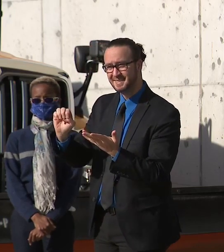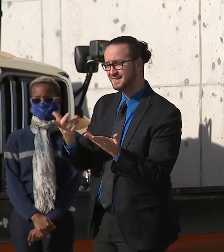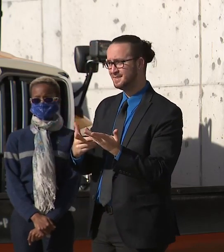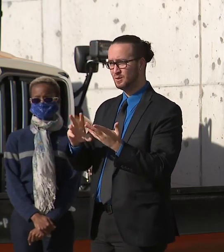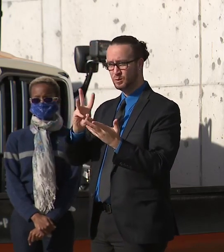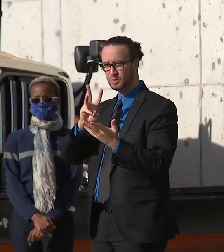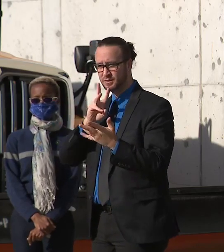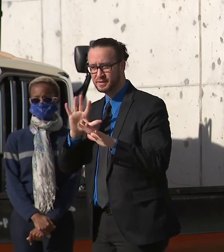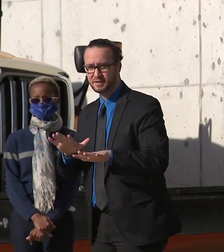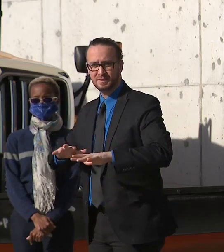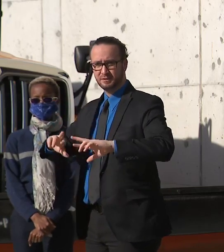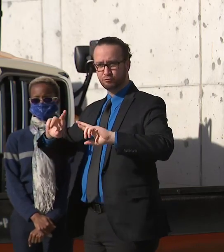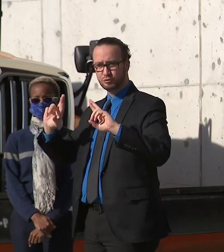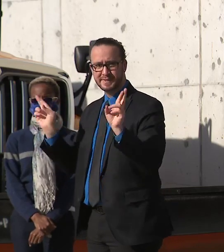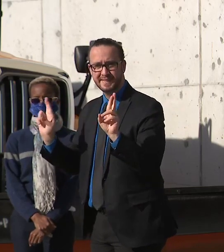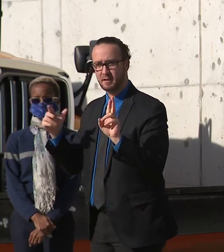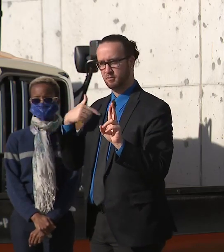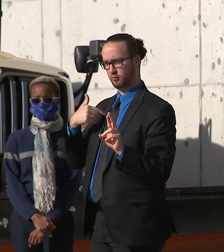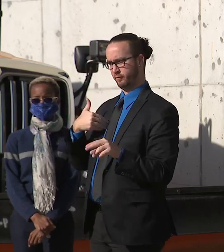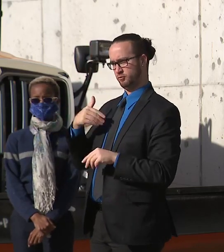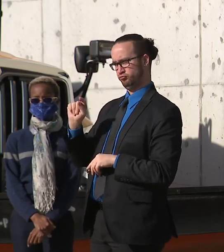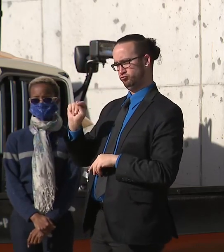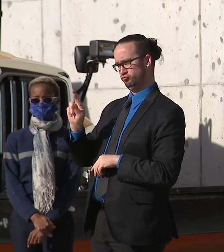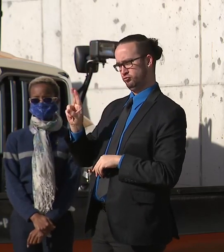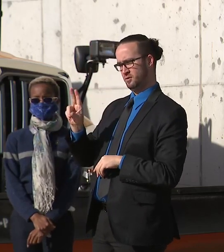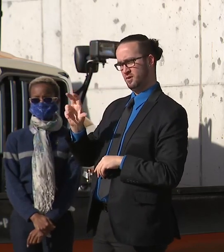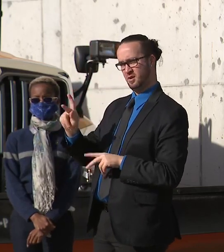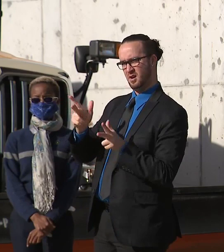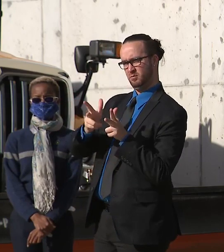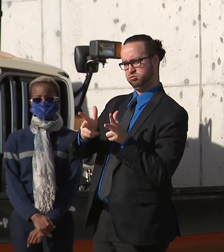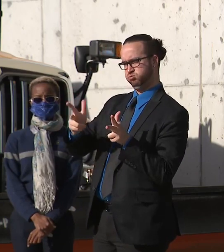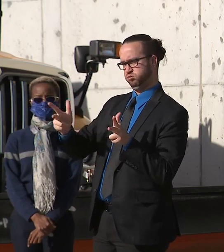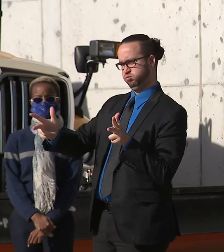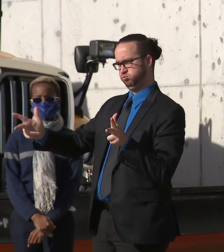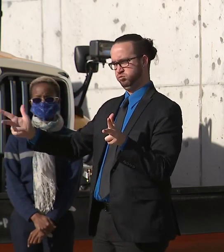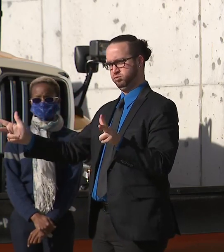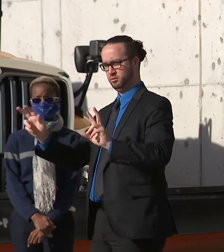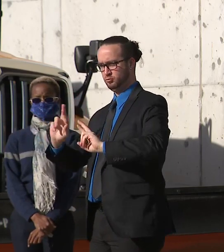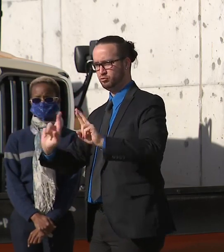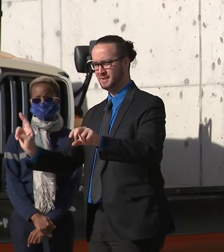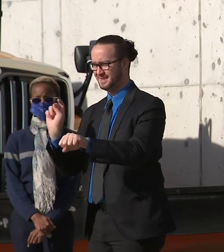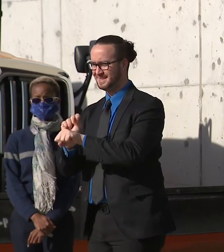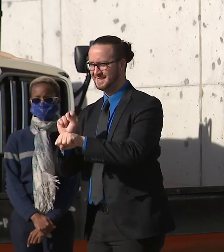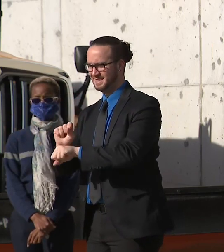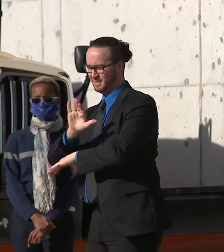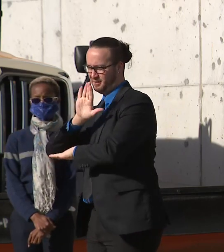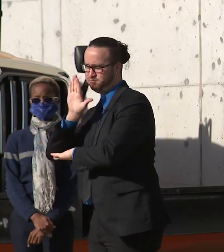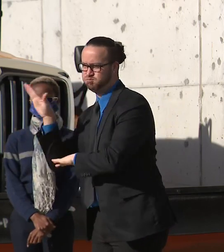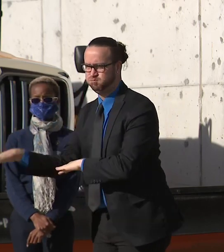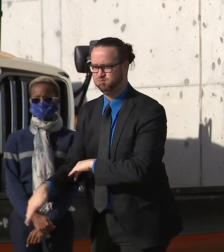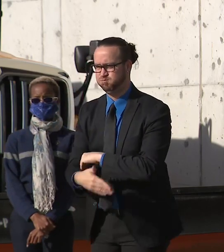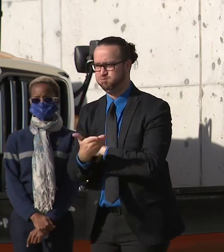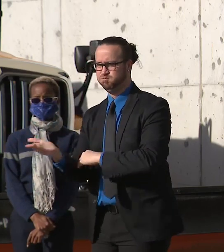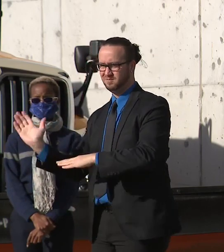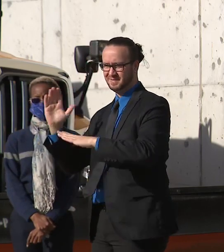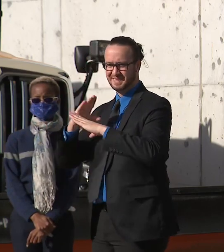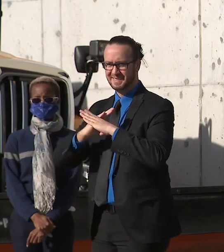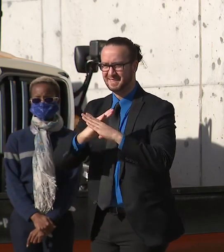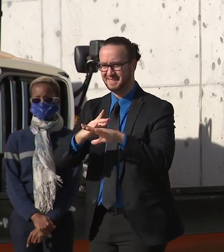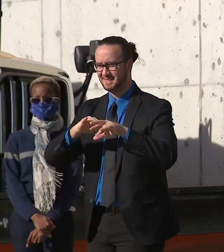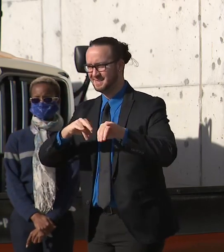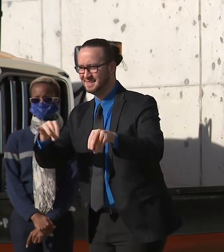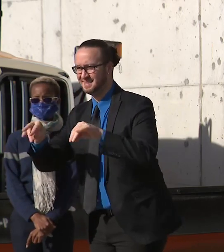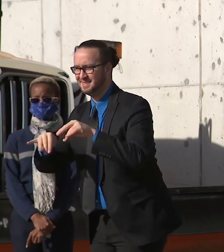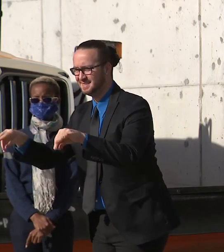drivers. We run designated routes and we work around the clock as needed to ensure our roadways are passable during snow and